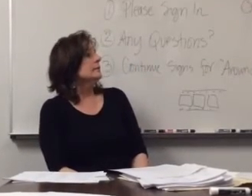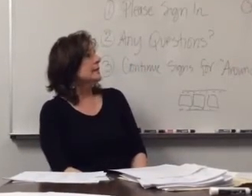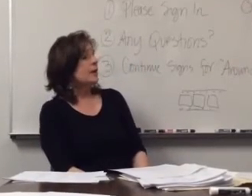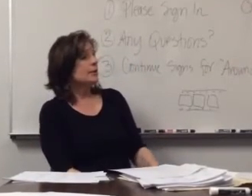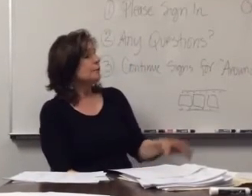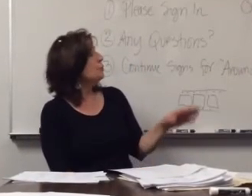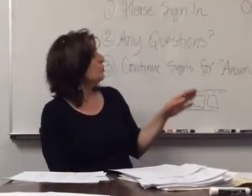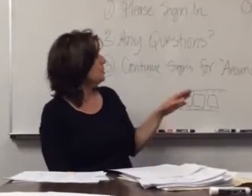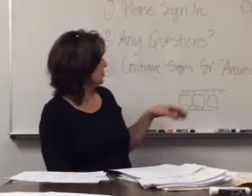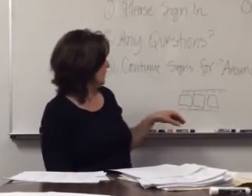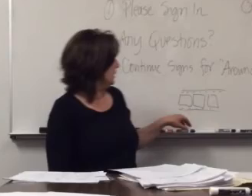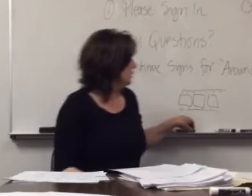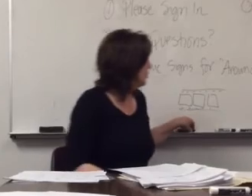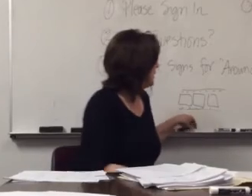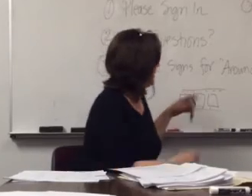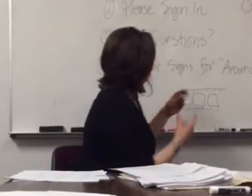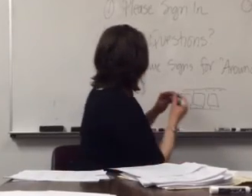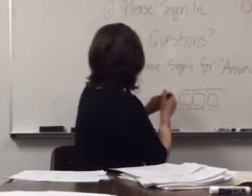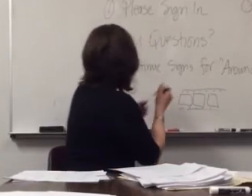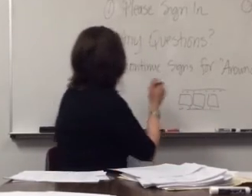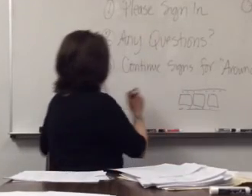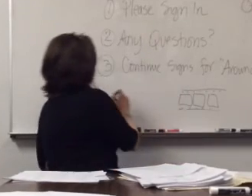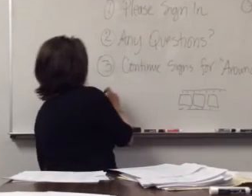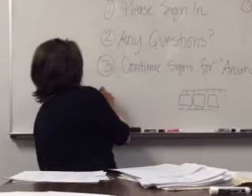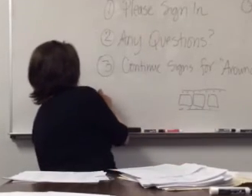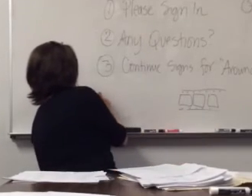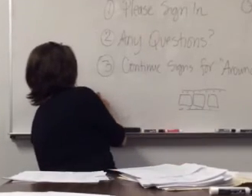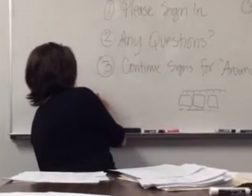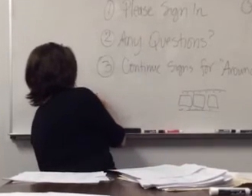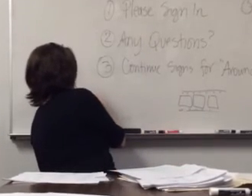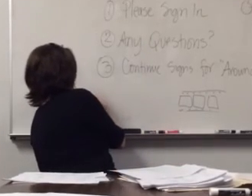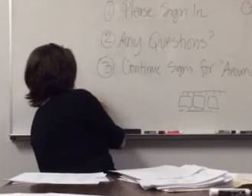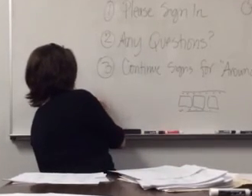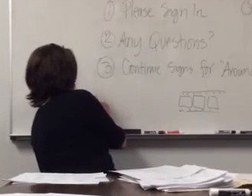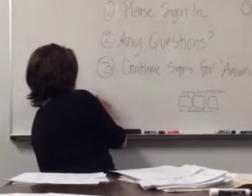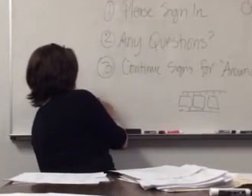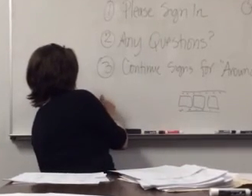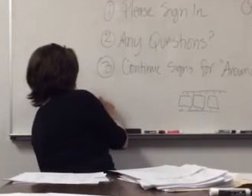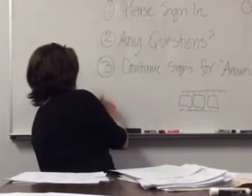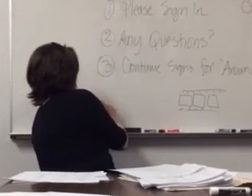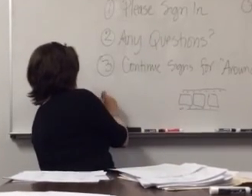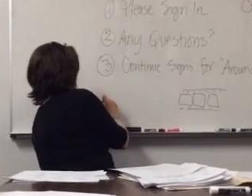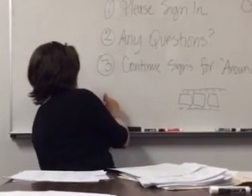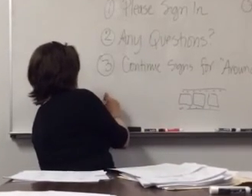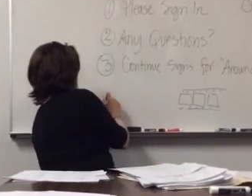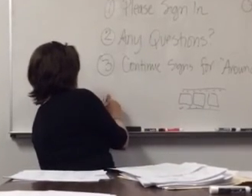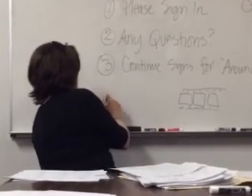Now, if you were doing, you know, we have this little spectrum here, and over here is English, or this little...